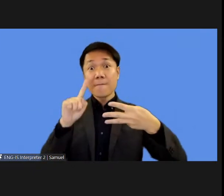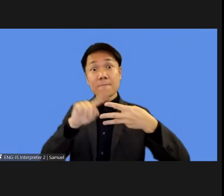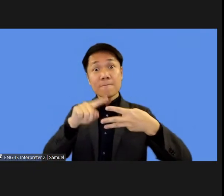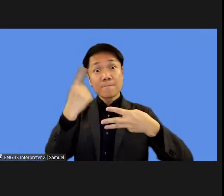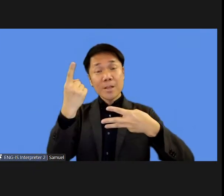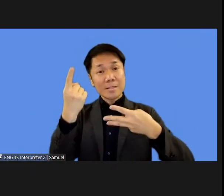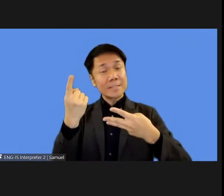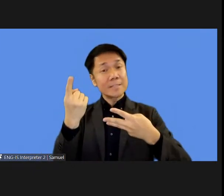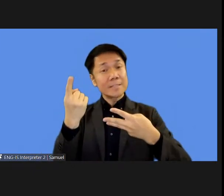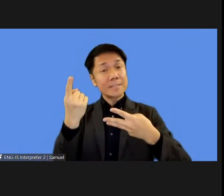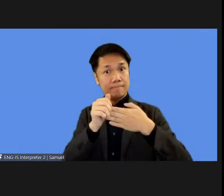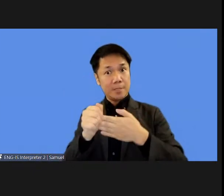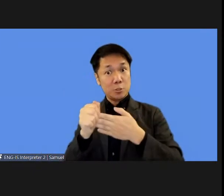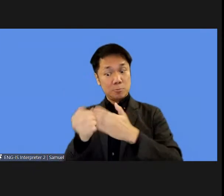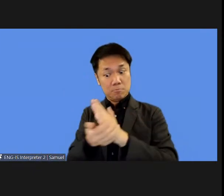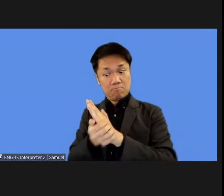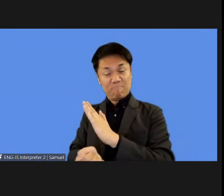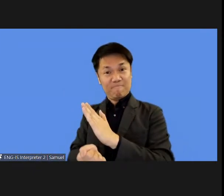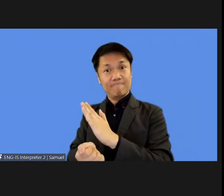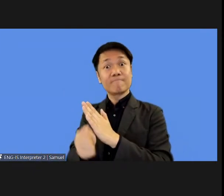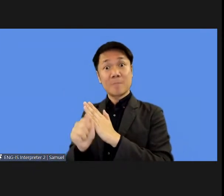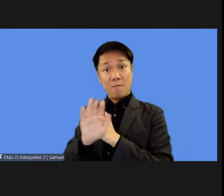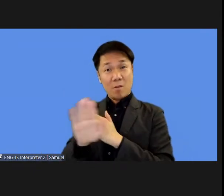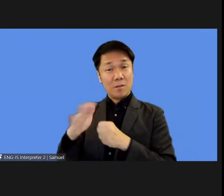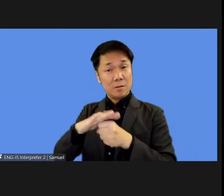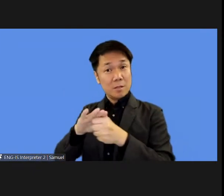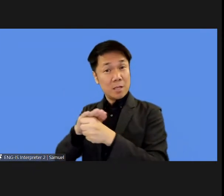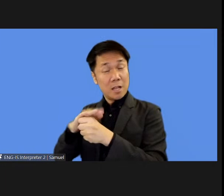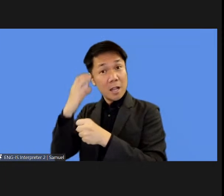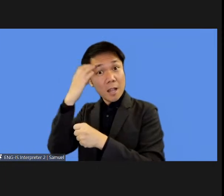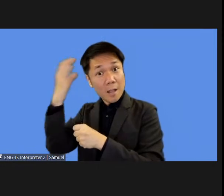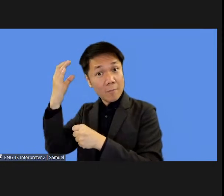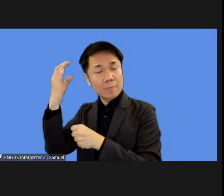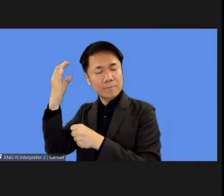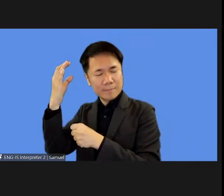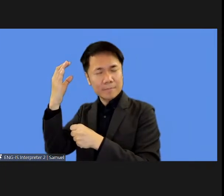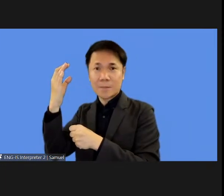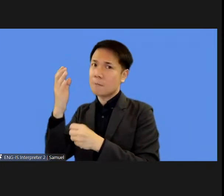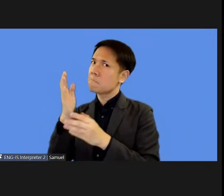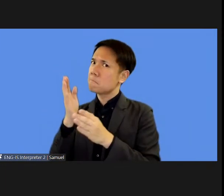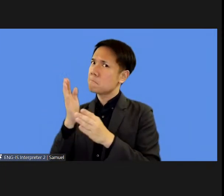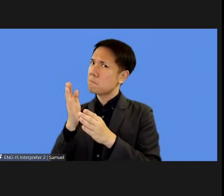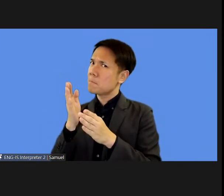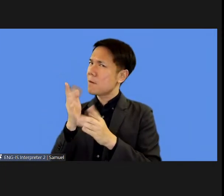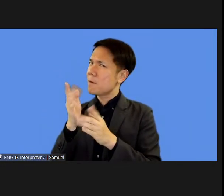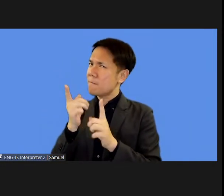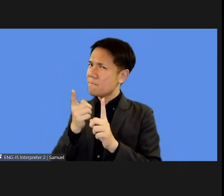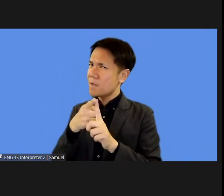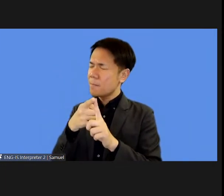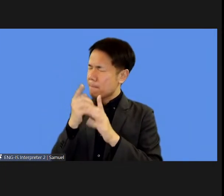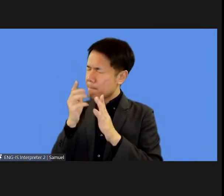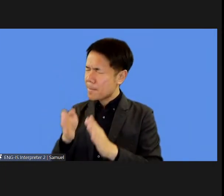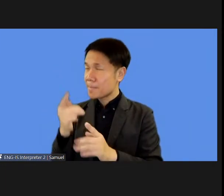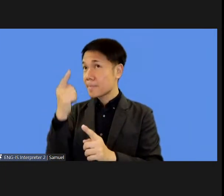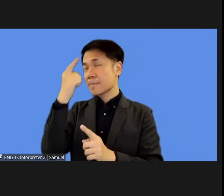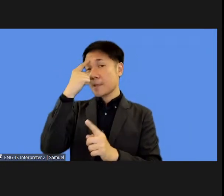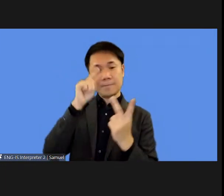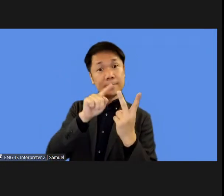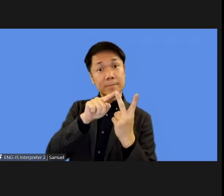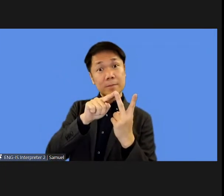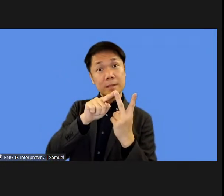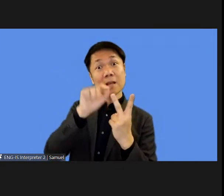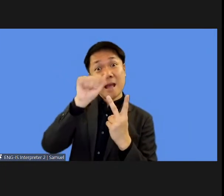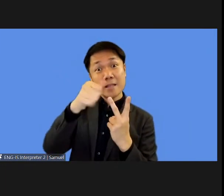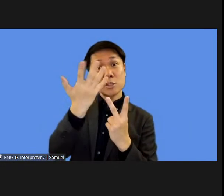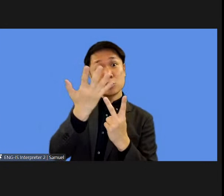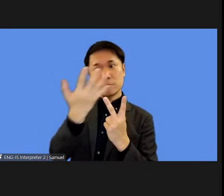for the leaderships of the local authorities to involve all aspects of the SDGs, to ensure that the